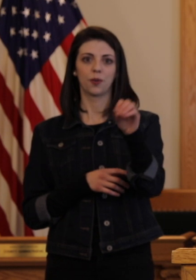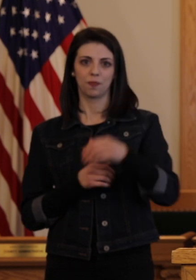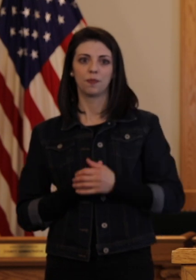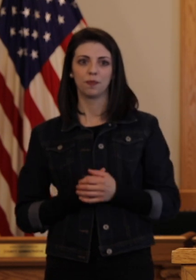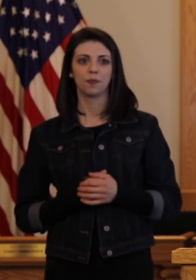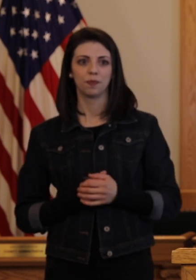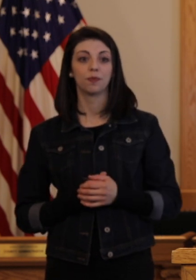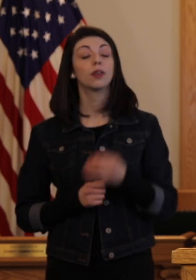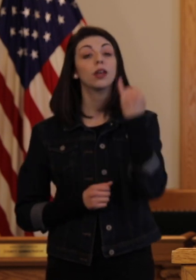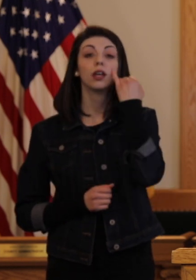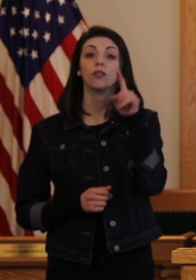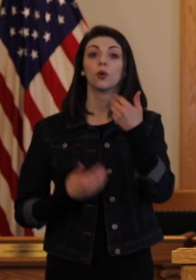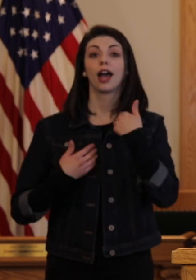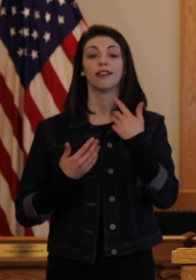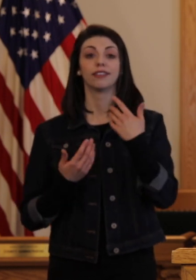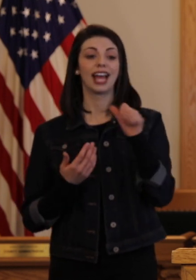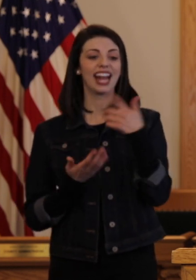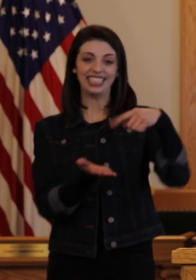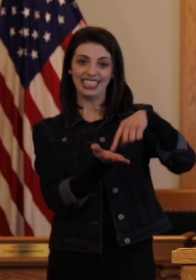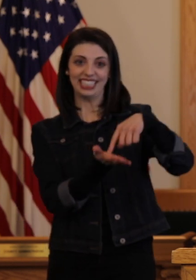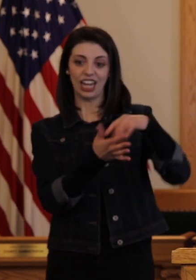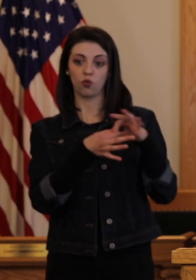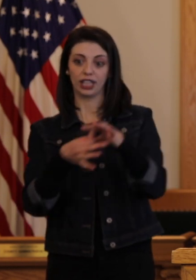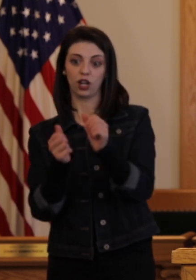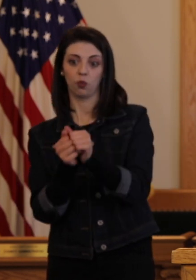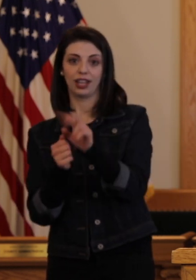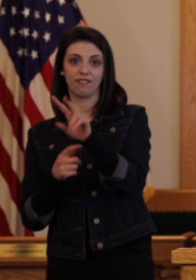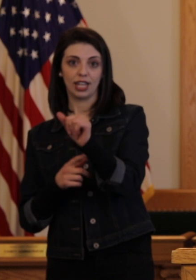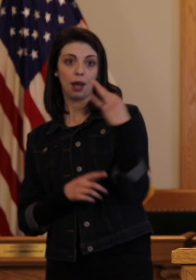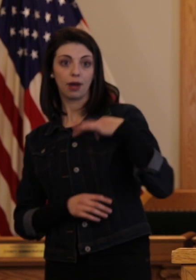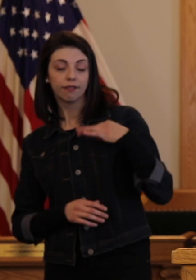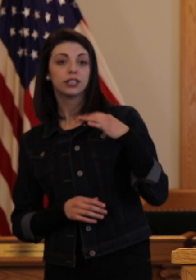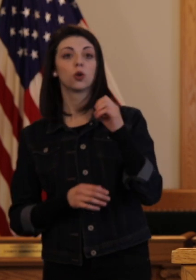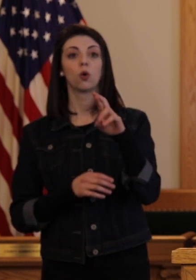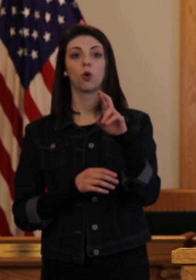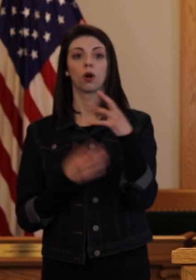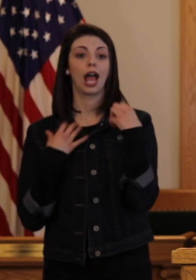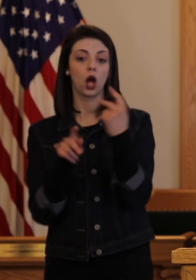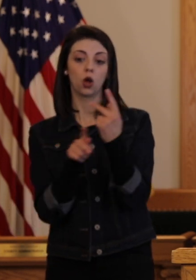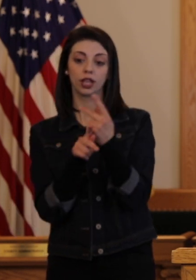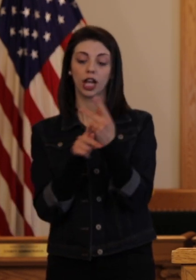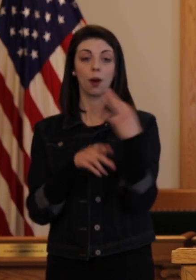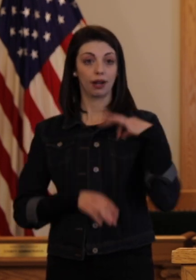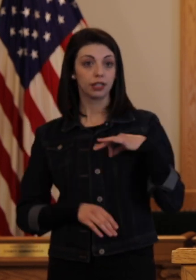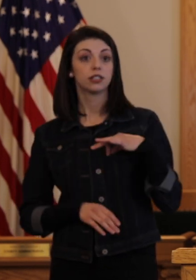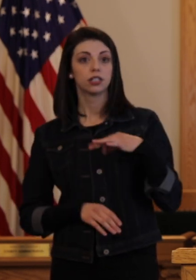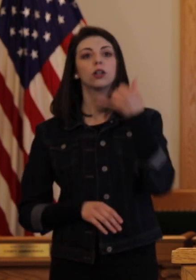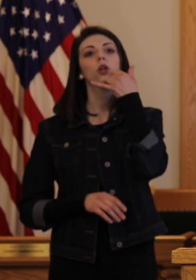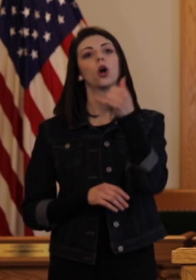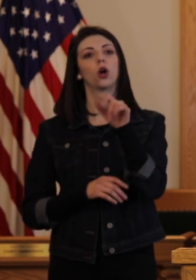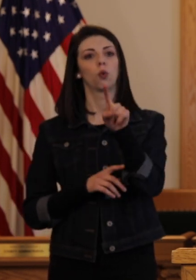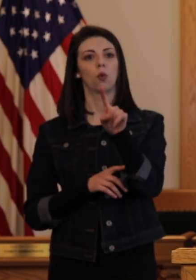1-800-827-1000. If you have any debt related to VA benefits or health care benefits, please call